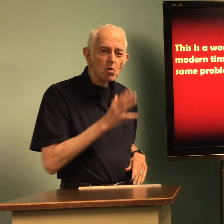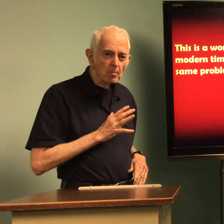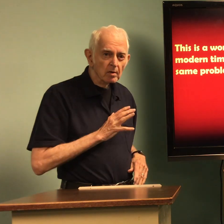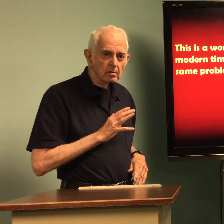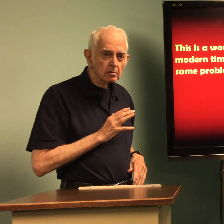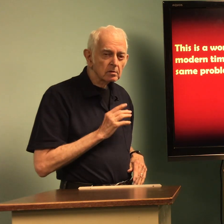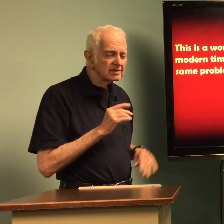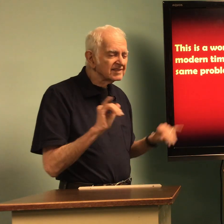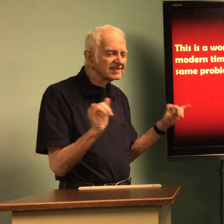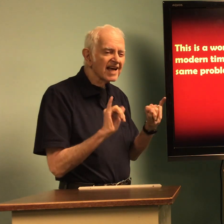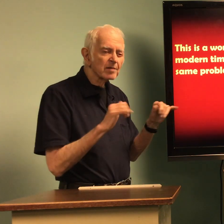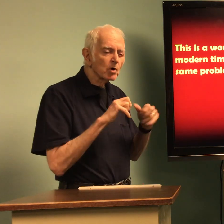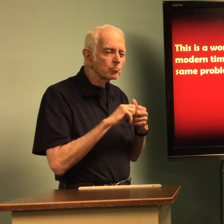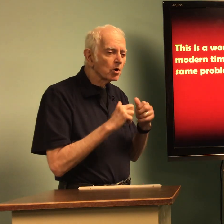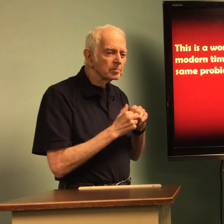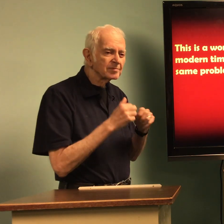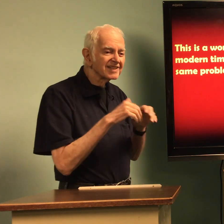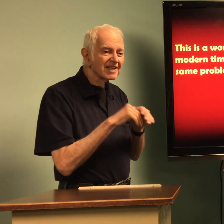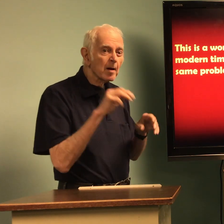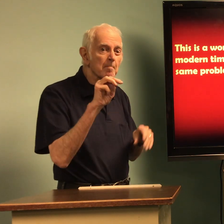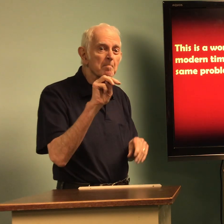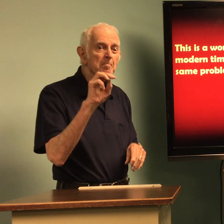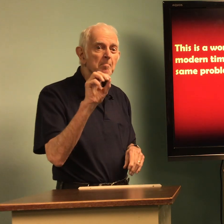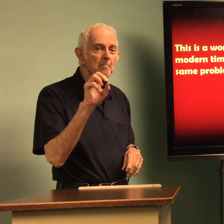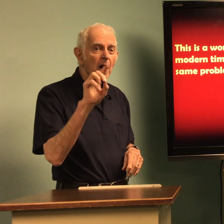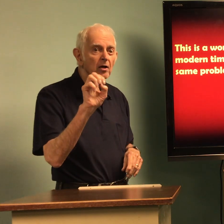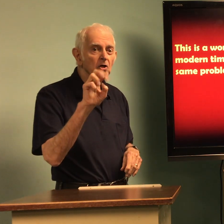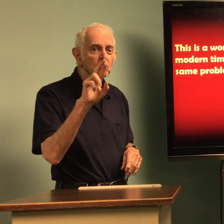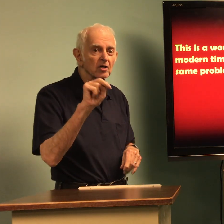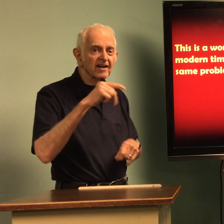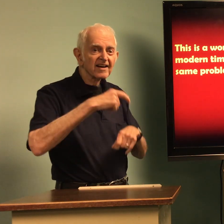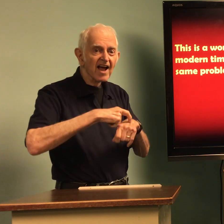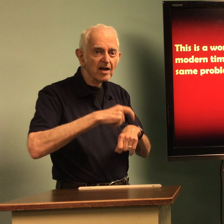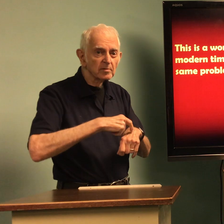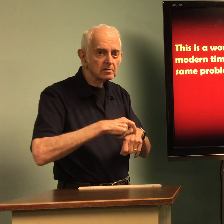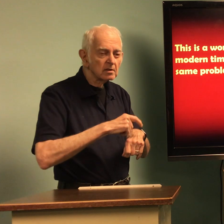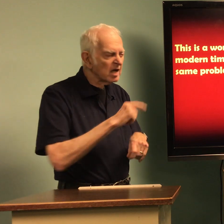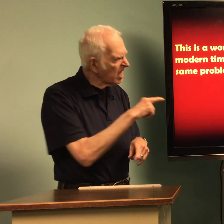This is a picture of a woman with the same problem in modern times.